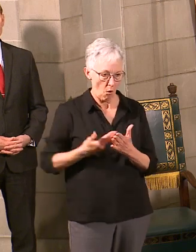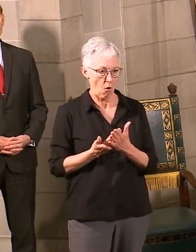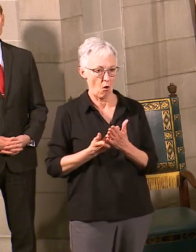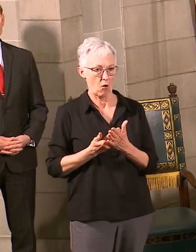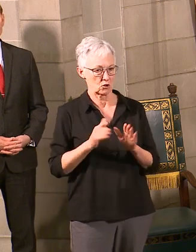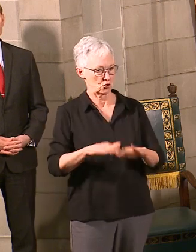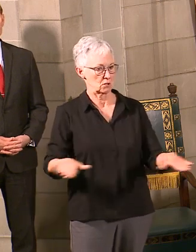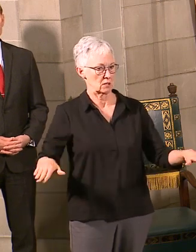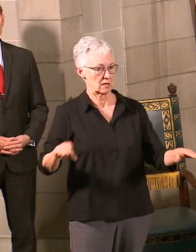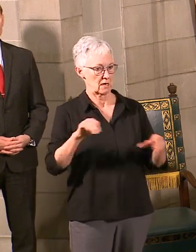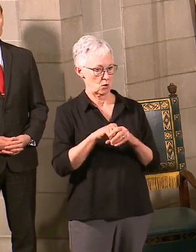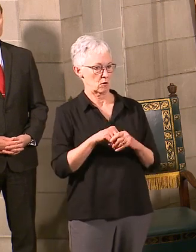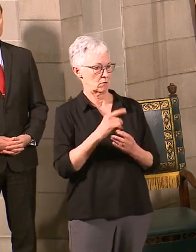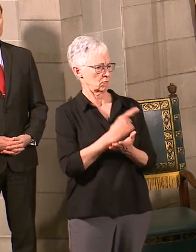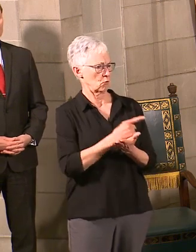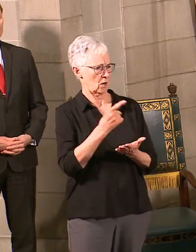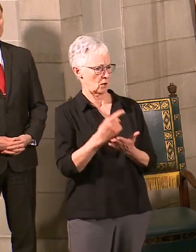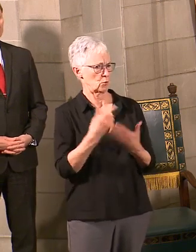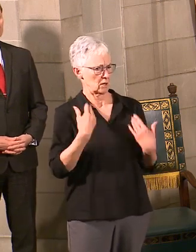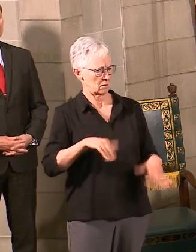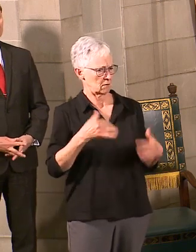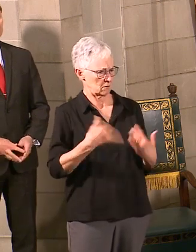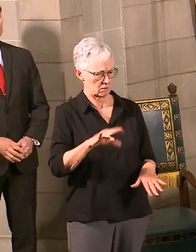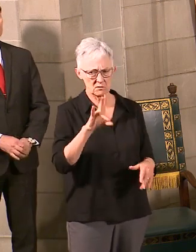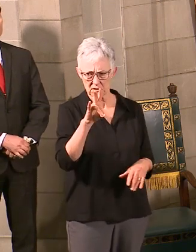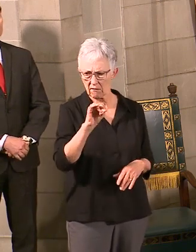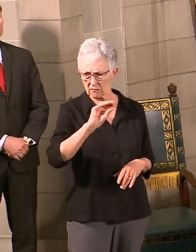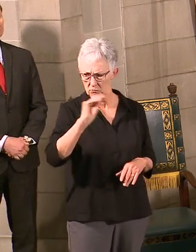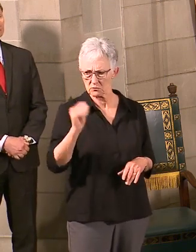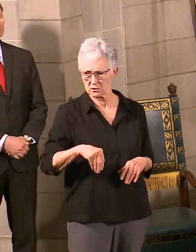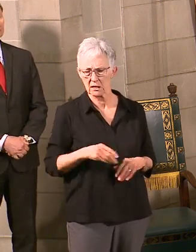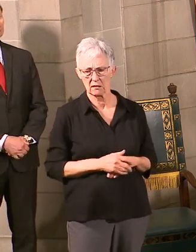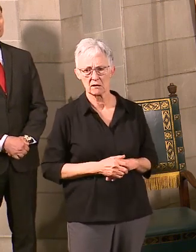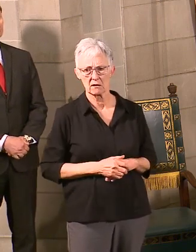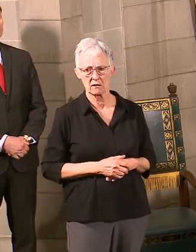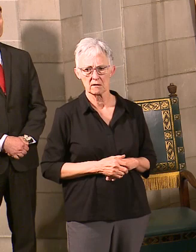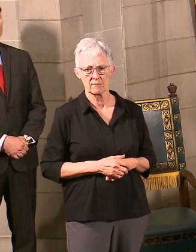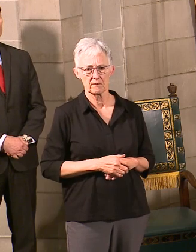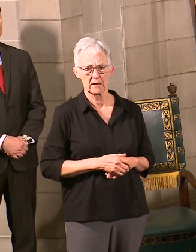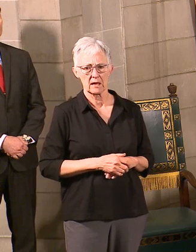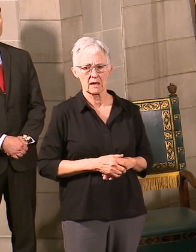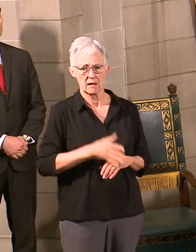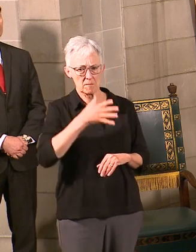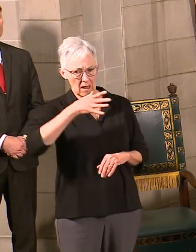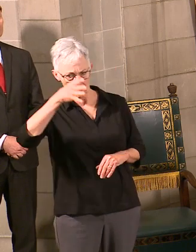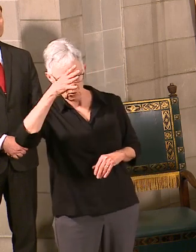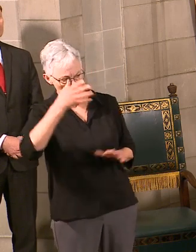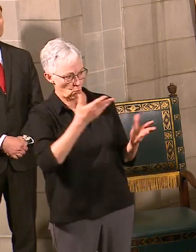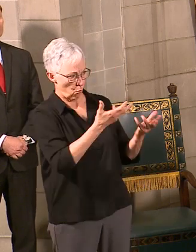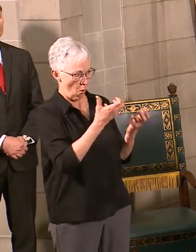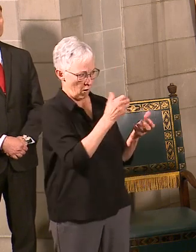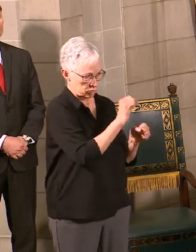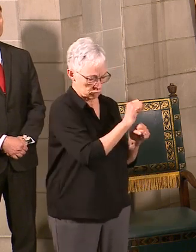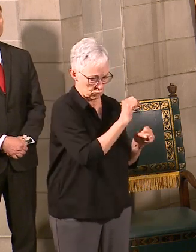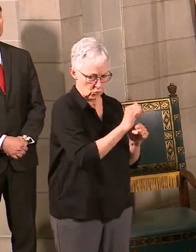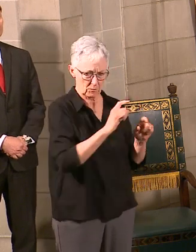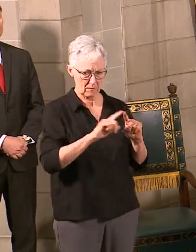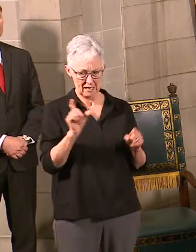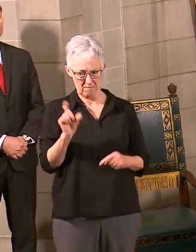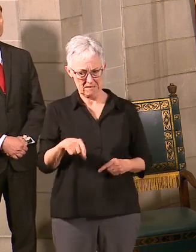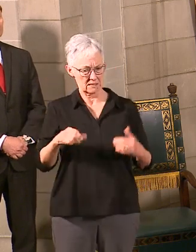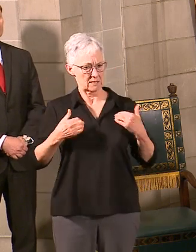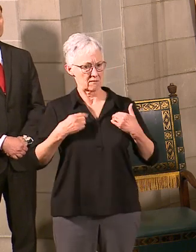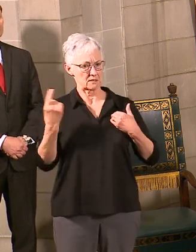need care to work. And in order to serve Nebraska's workforce, the Department of Health and Human Services is continually working